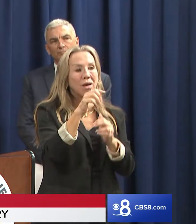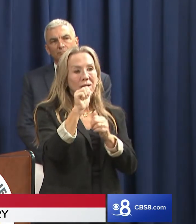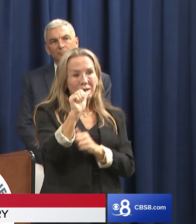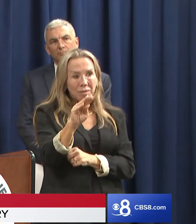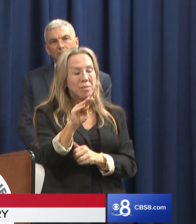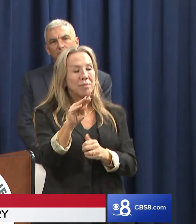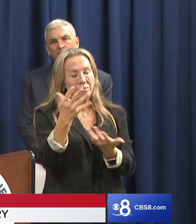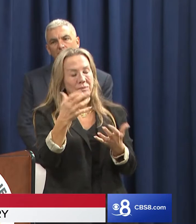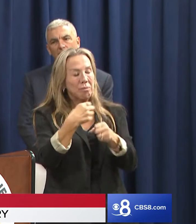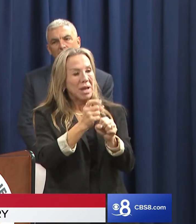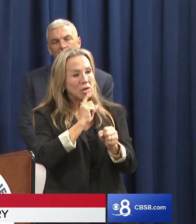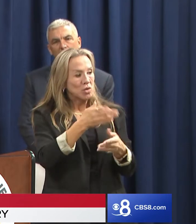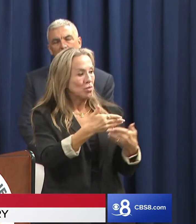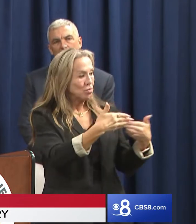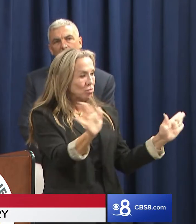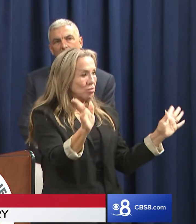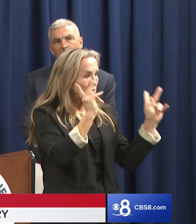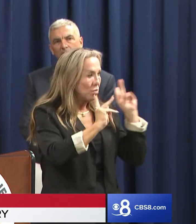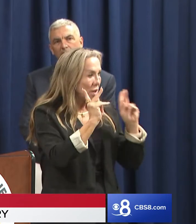to the public. I think there's